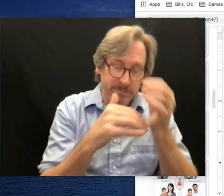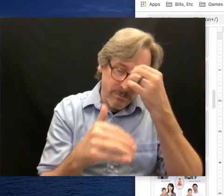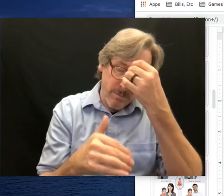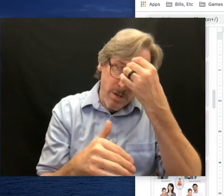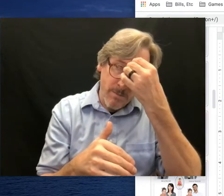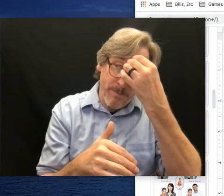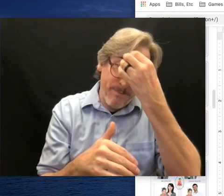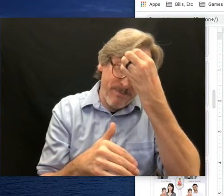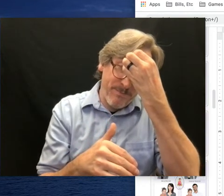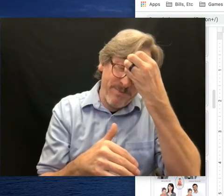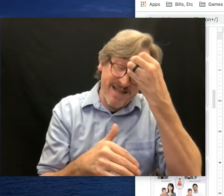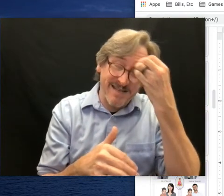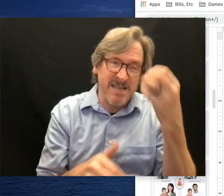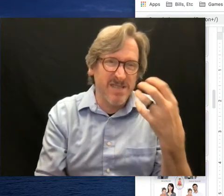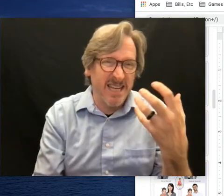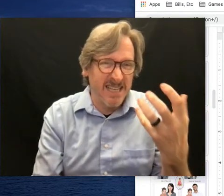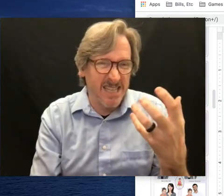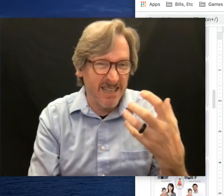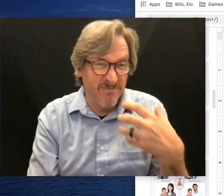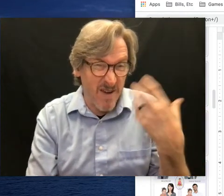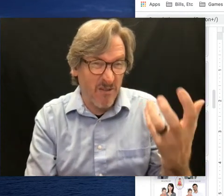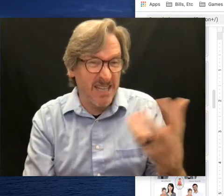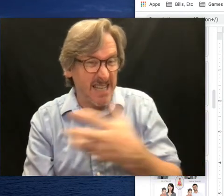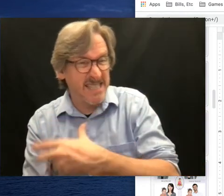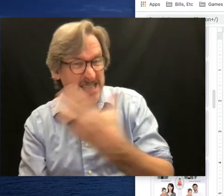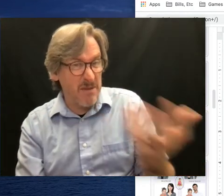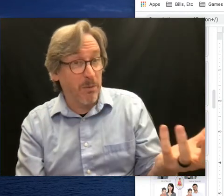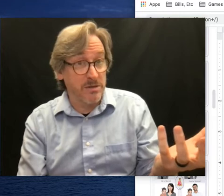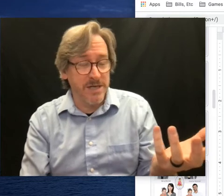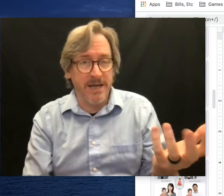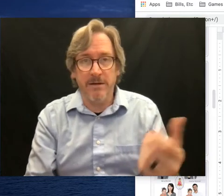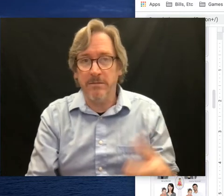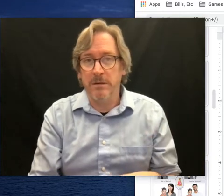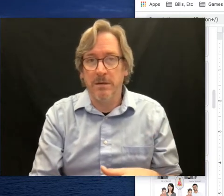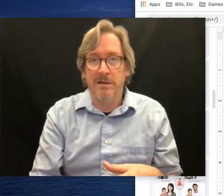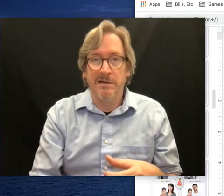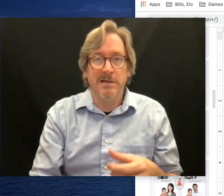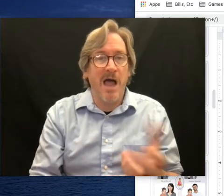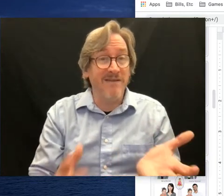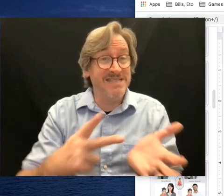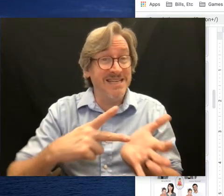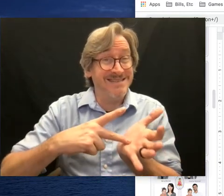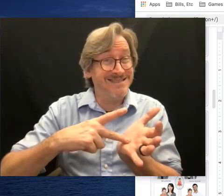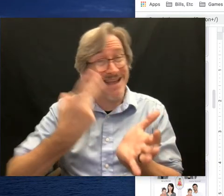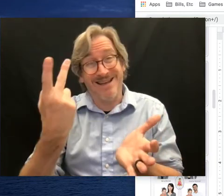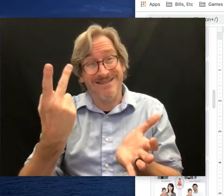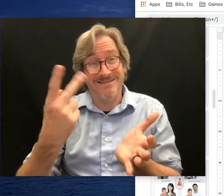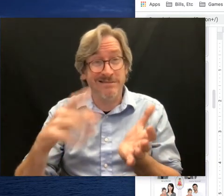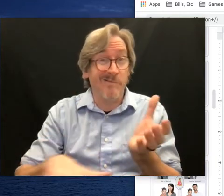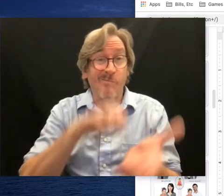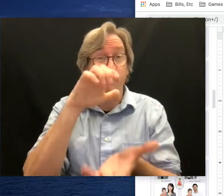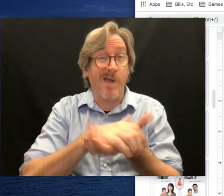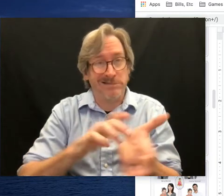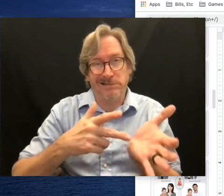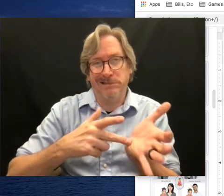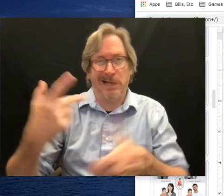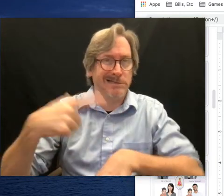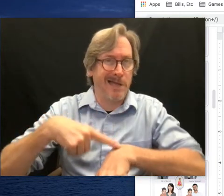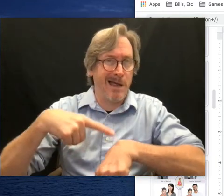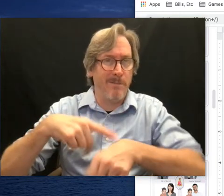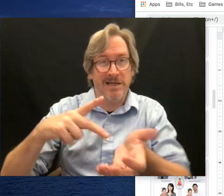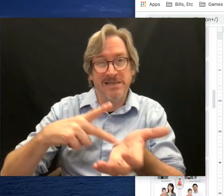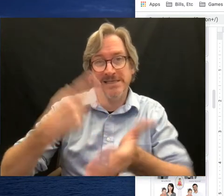again, but that seems like it's like married to the same person again. I've seen second